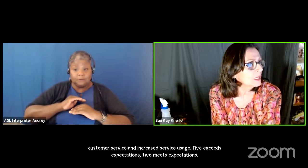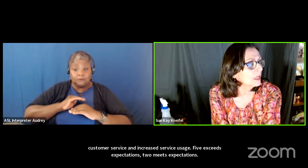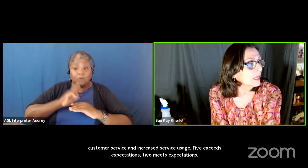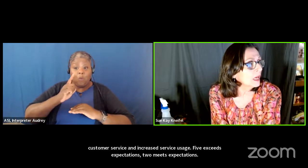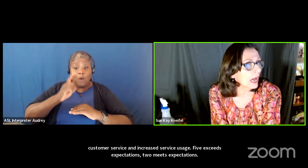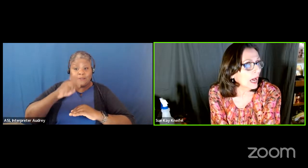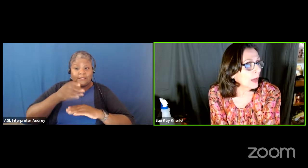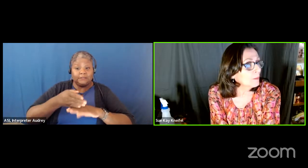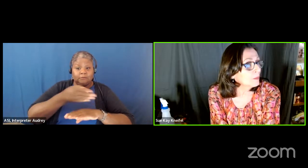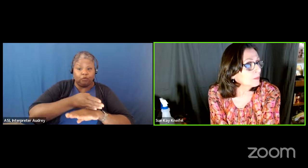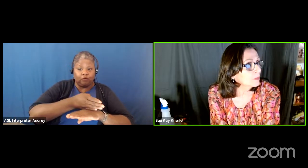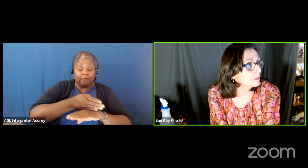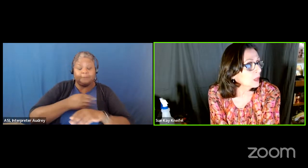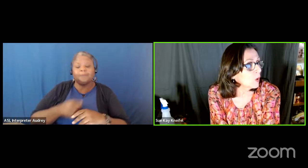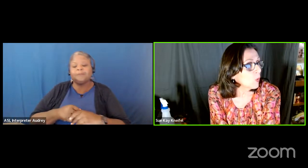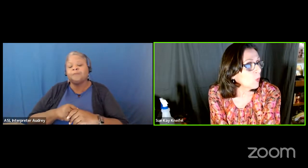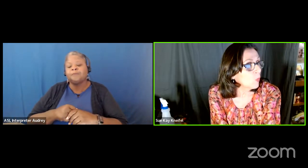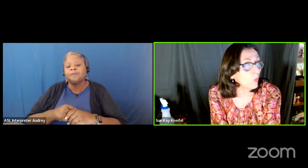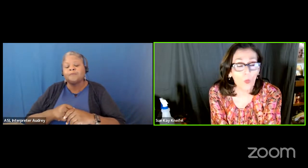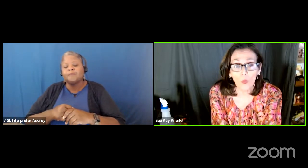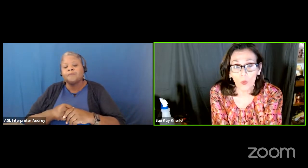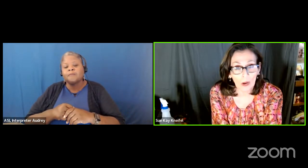improvement.